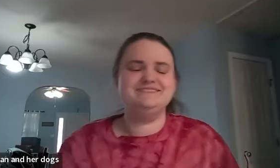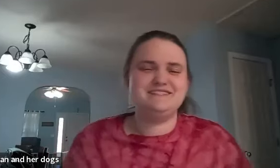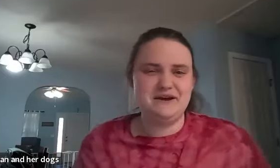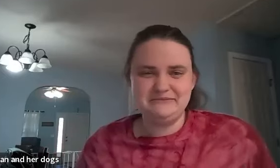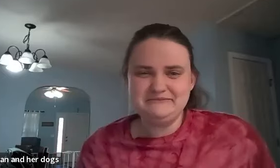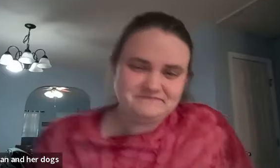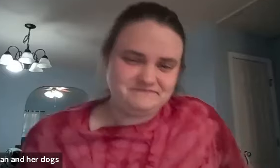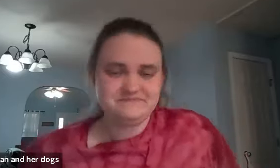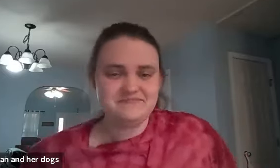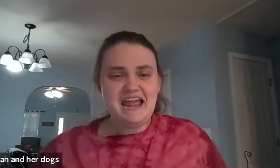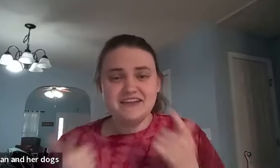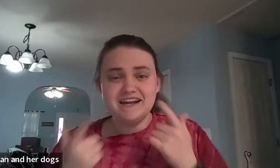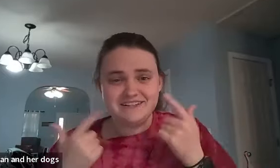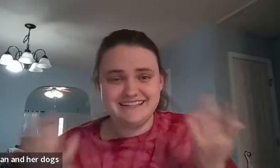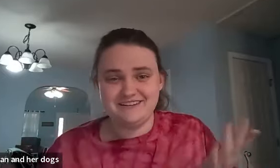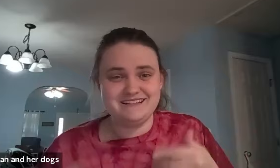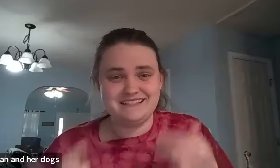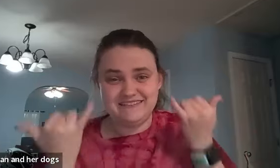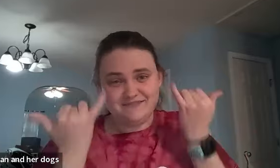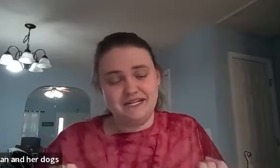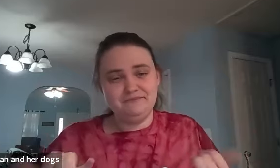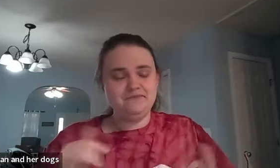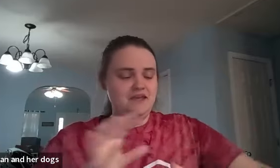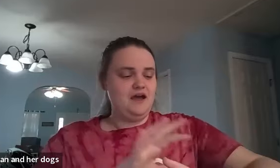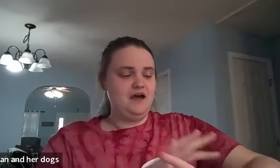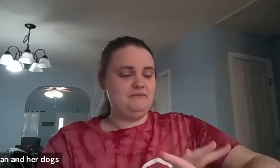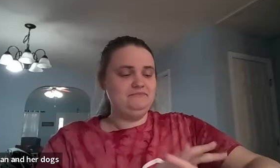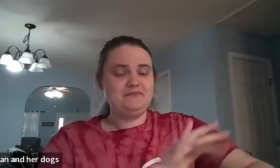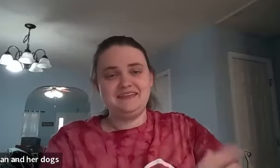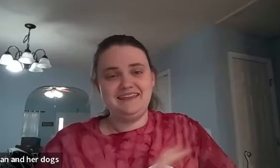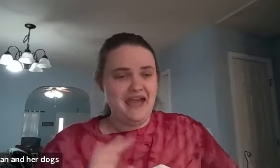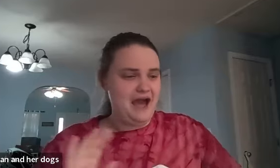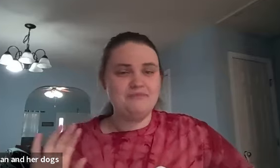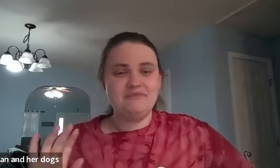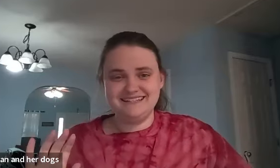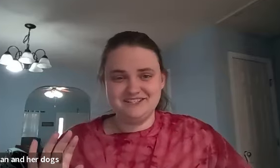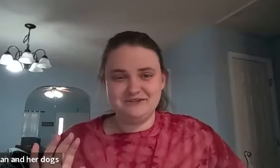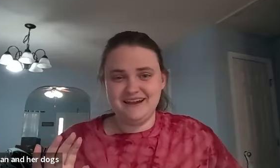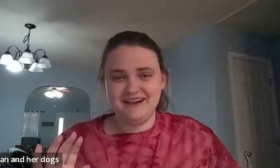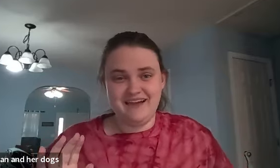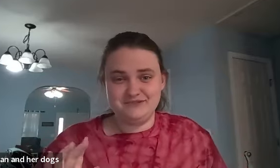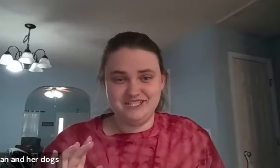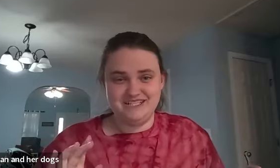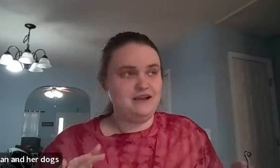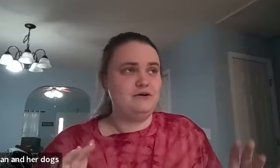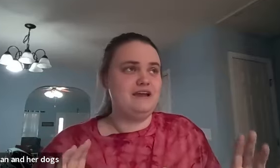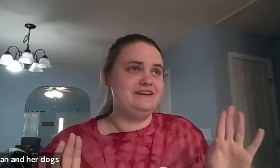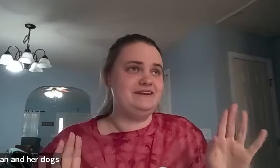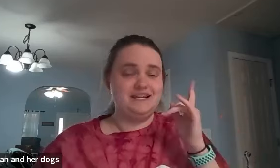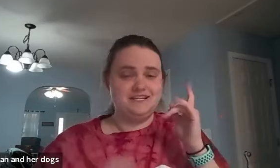So. And then I start to giggle because I think it's funny. I'm that teacher who kind of laughs when she's like, okay, wait, no, I just